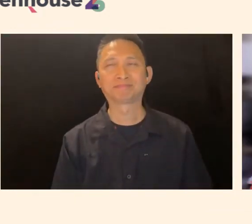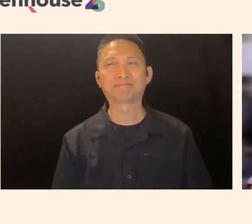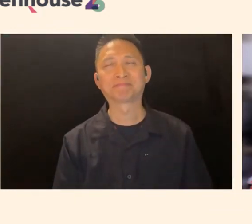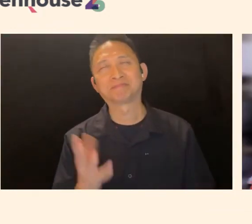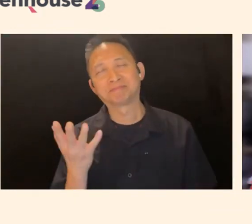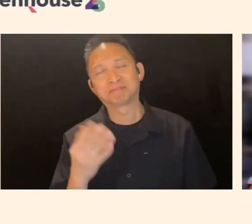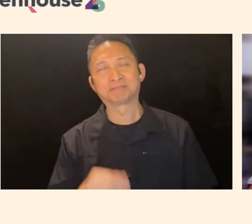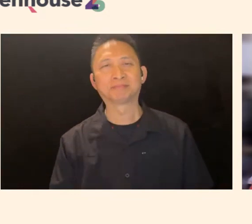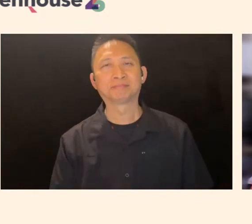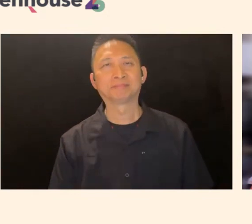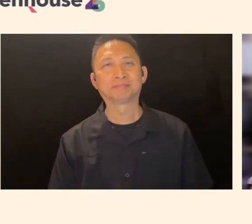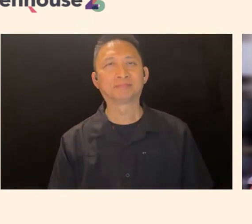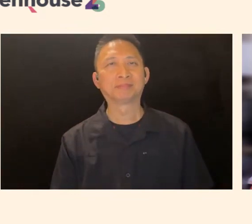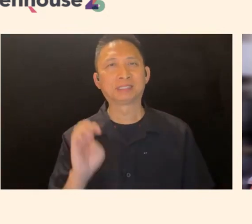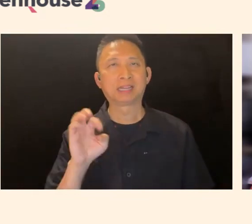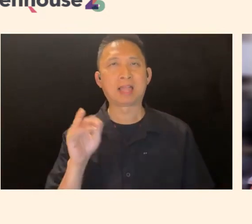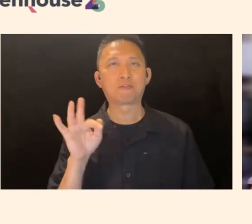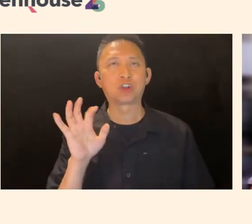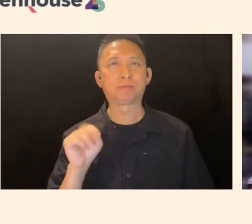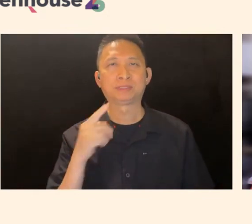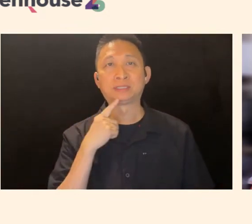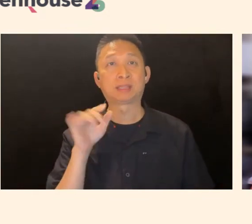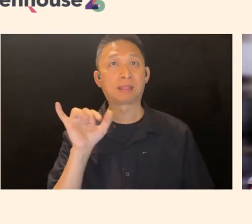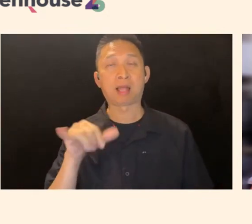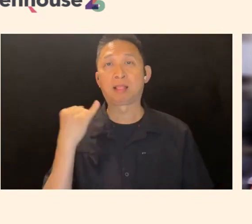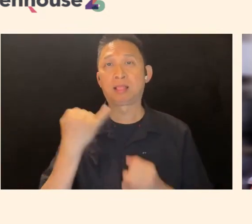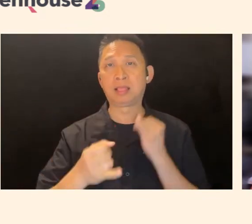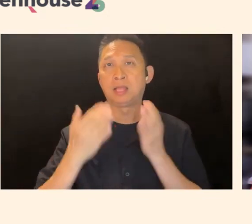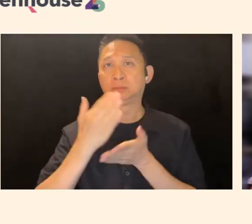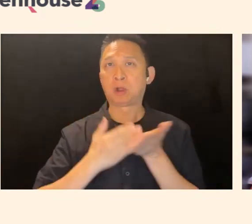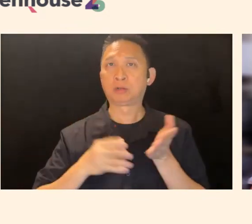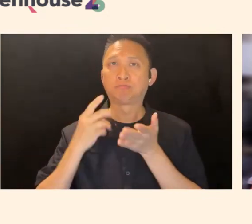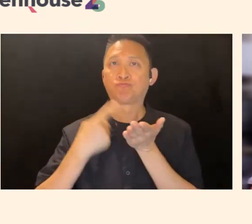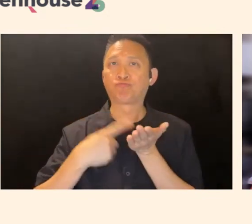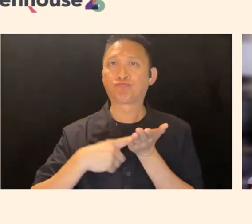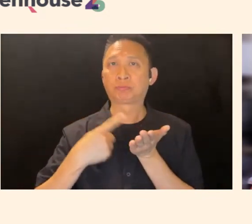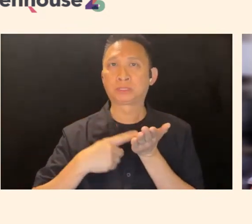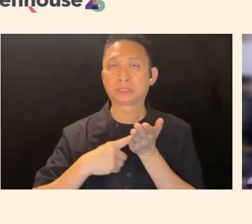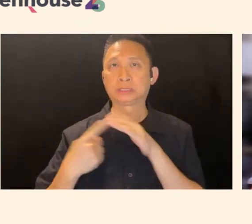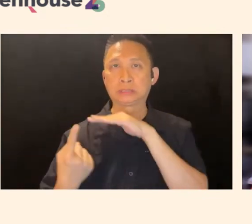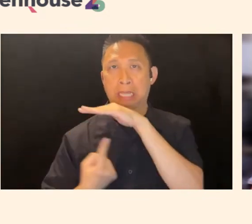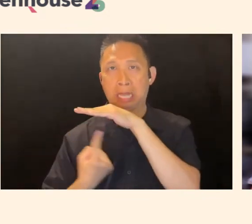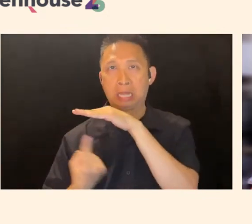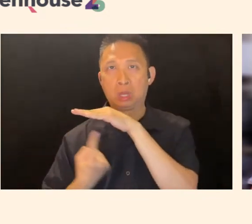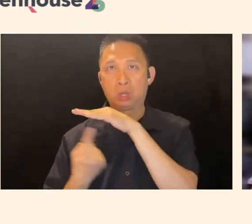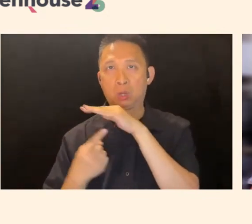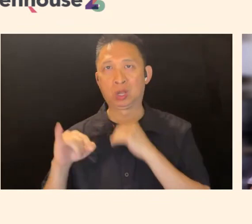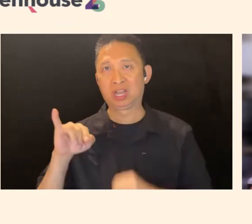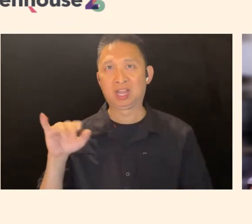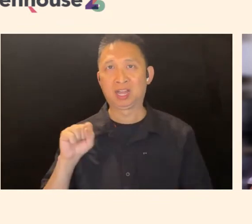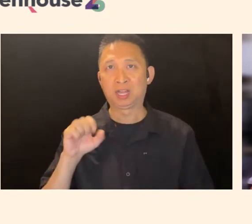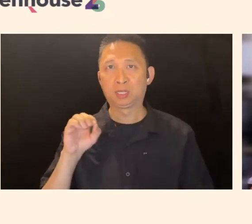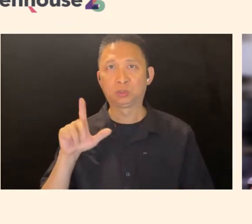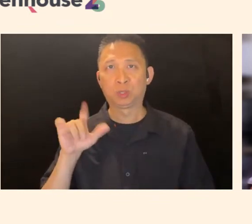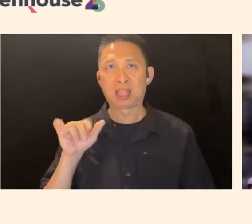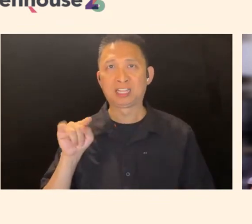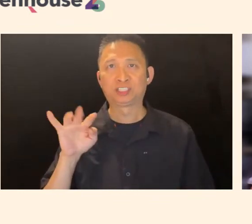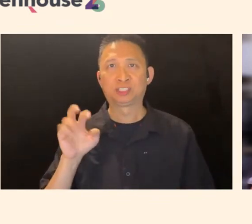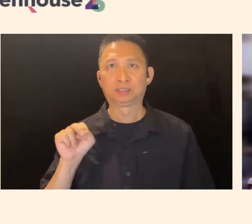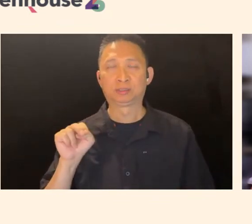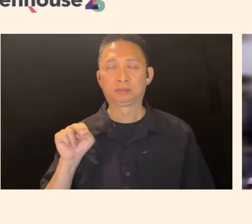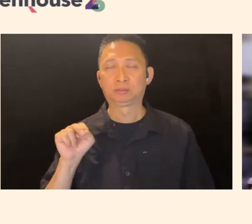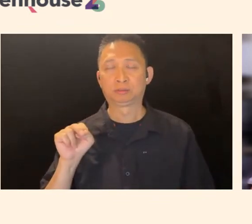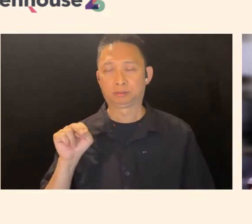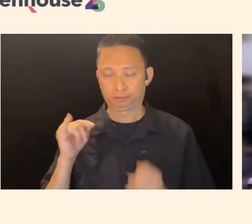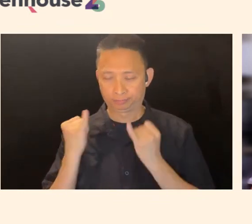That last piece around isolation is really, really key. Isolation is incredibly pervasive in our